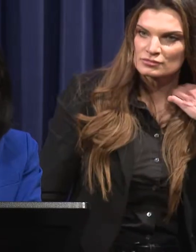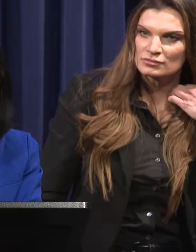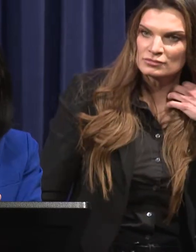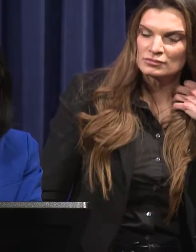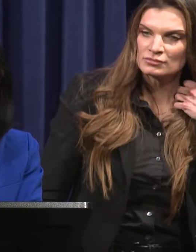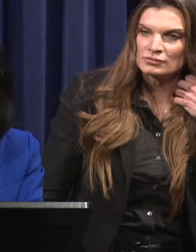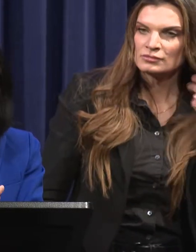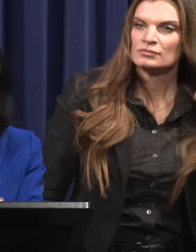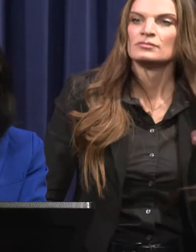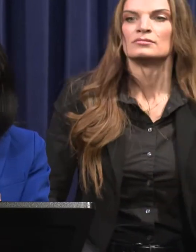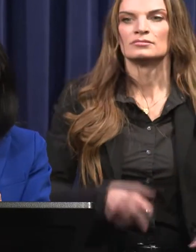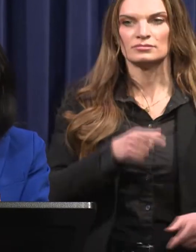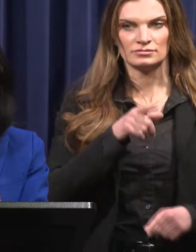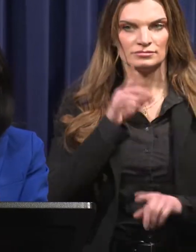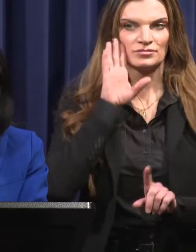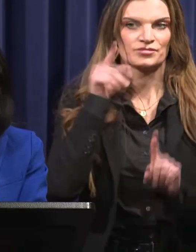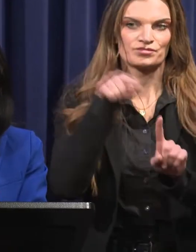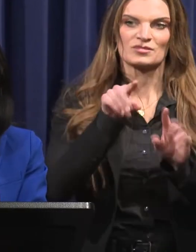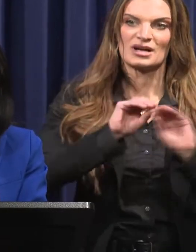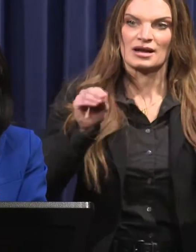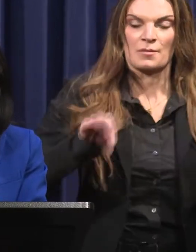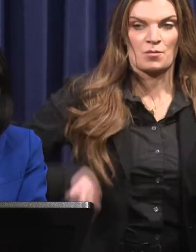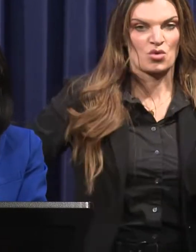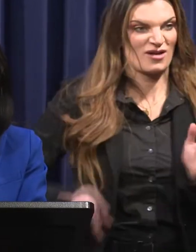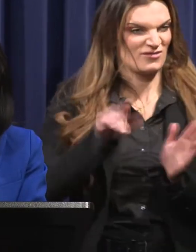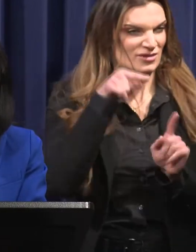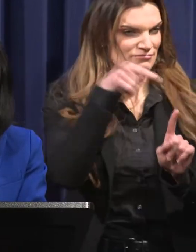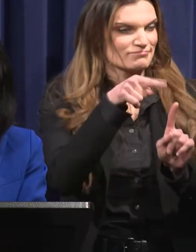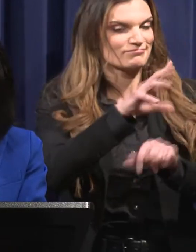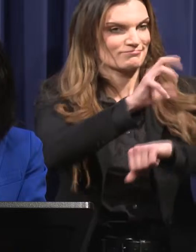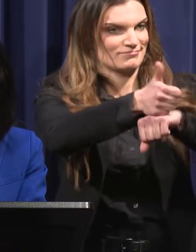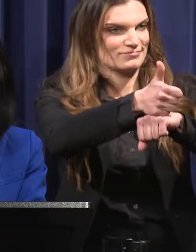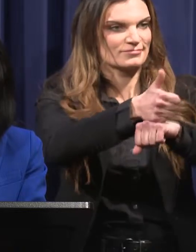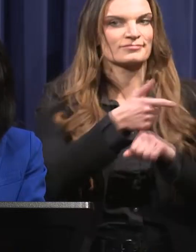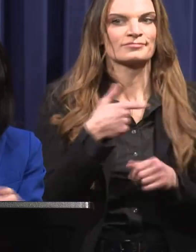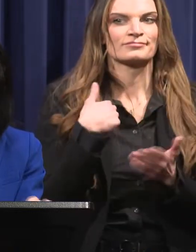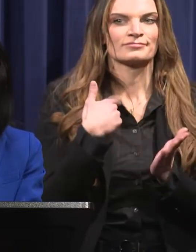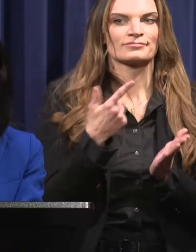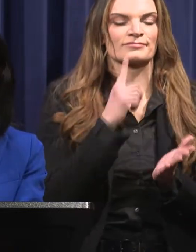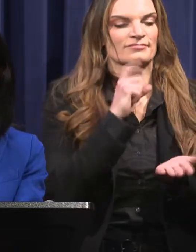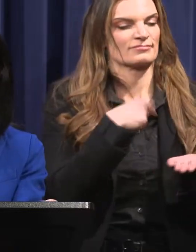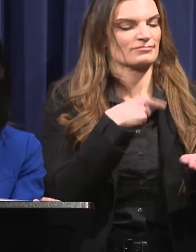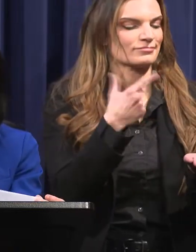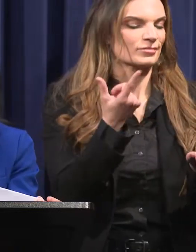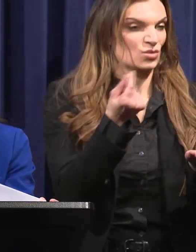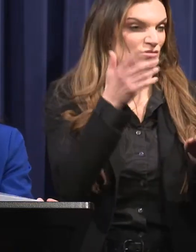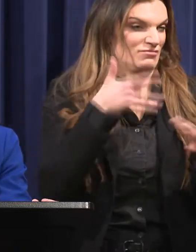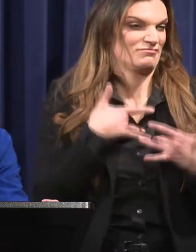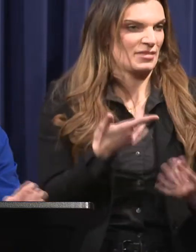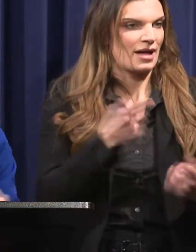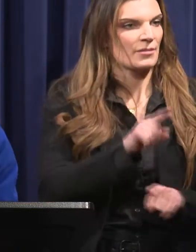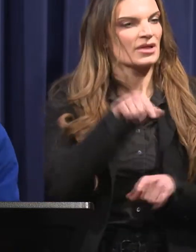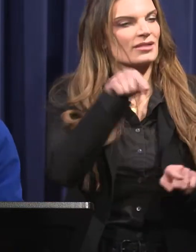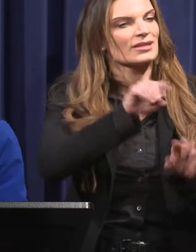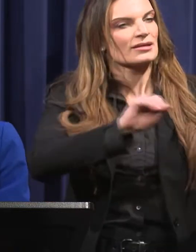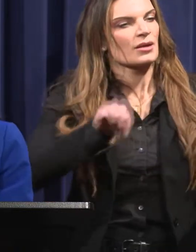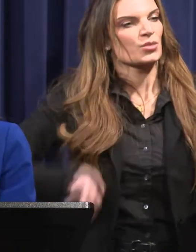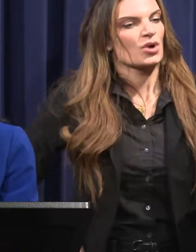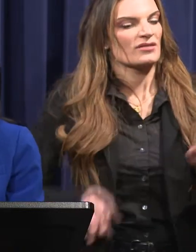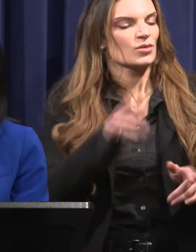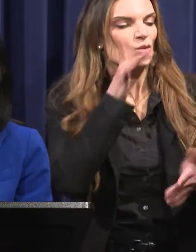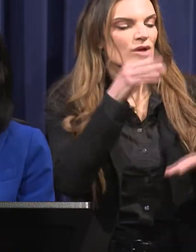these nonprofit accounts have worked is that there are people who put their names down as boards of directors for the accounts that you